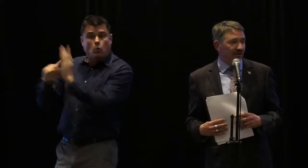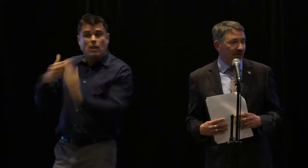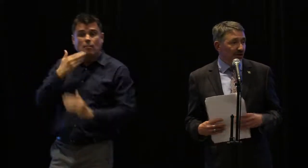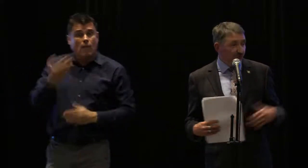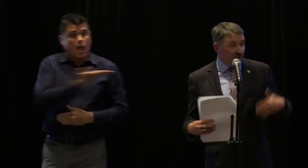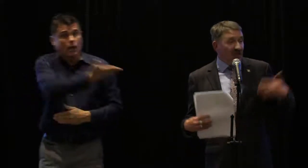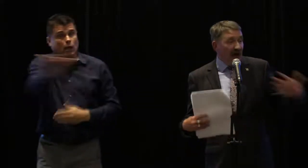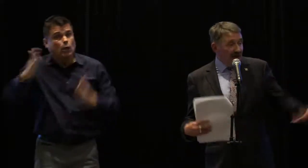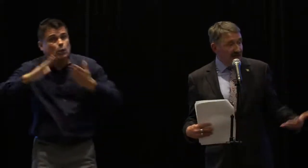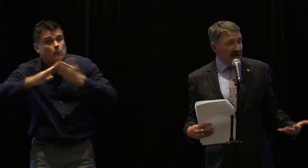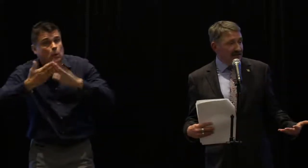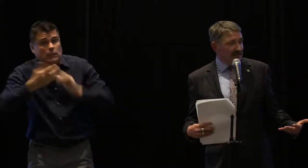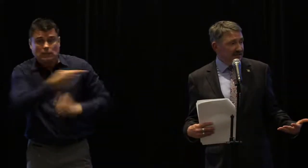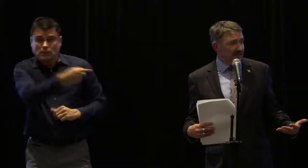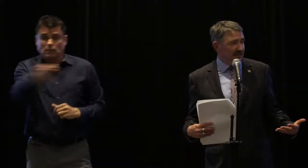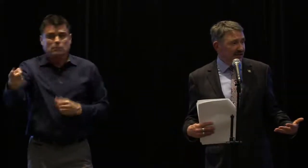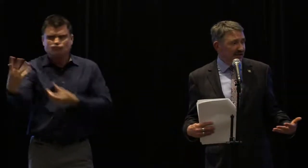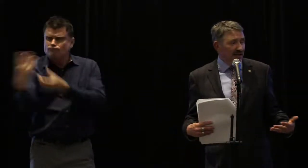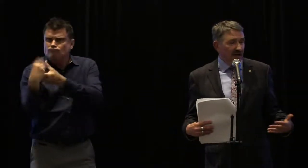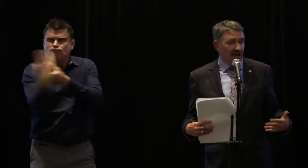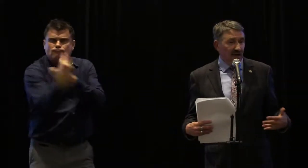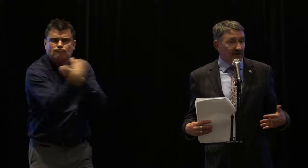members who could guide us